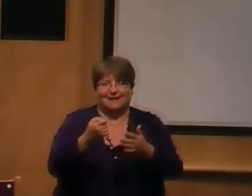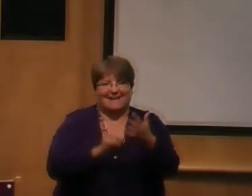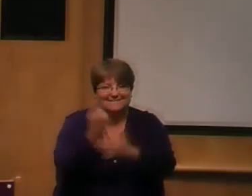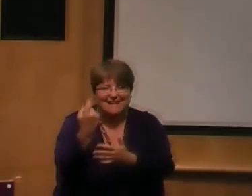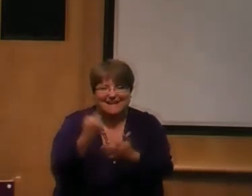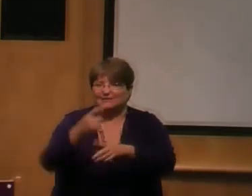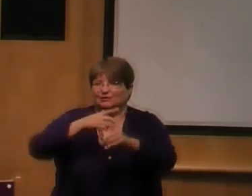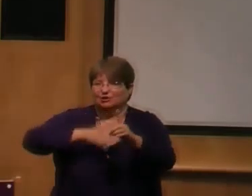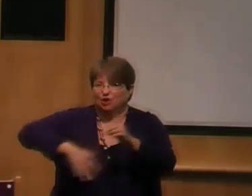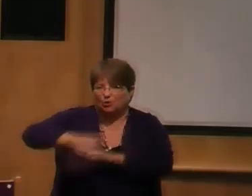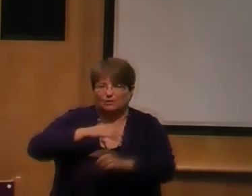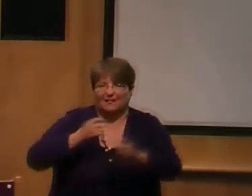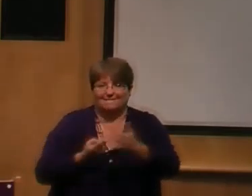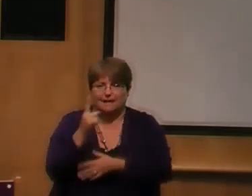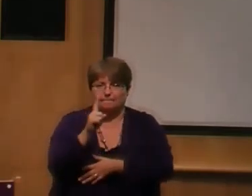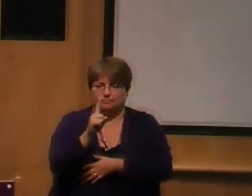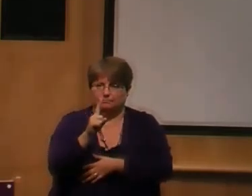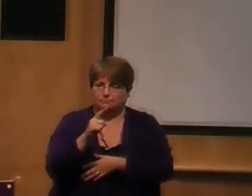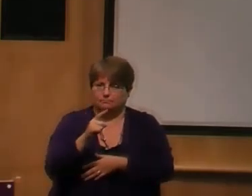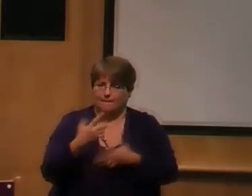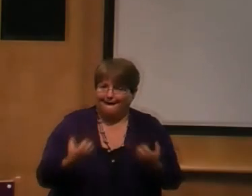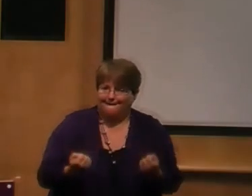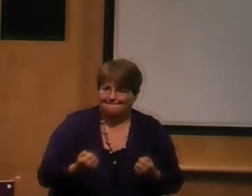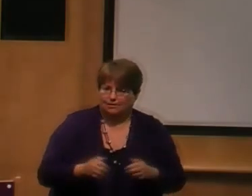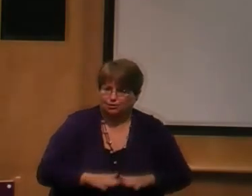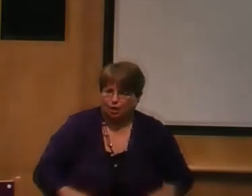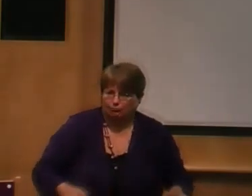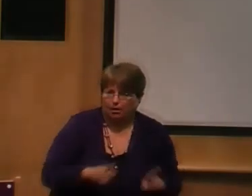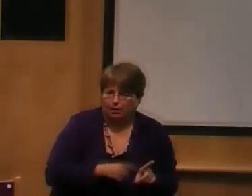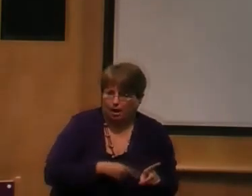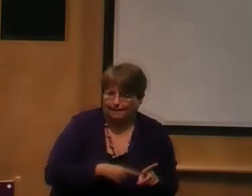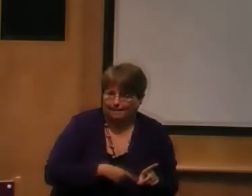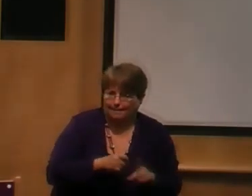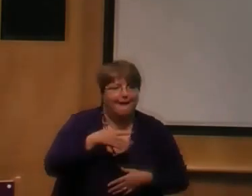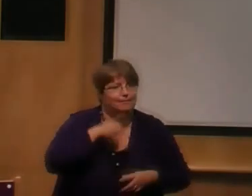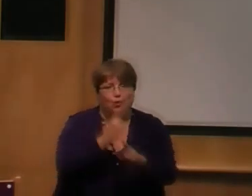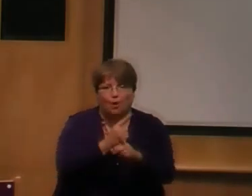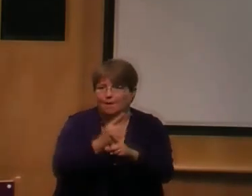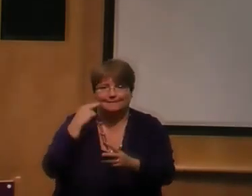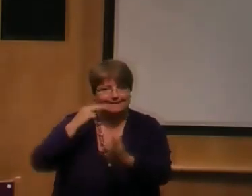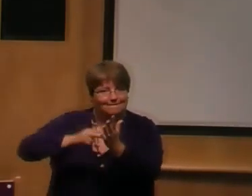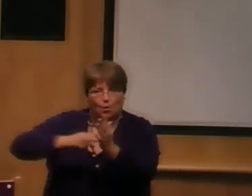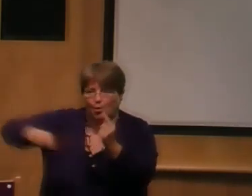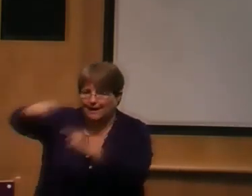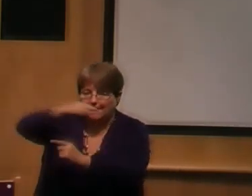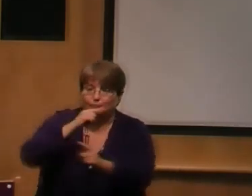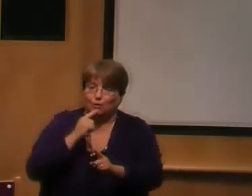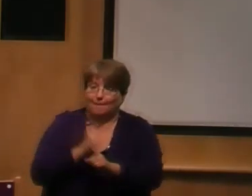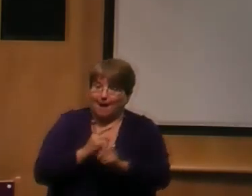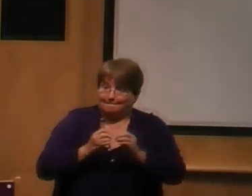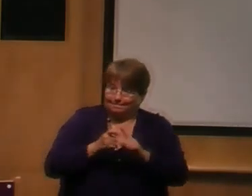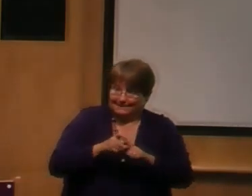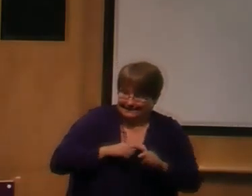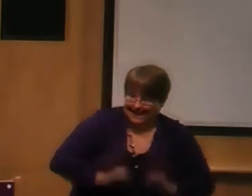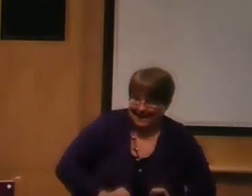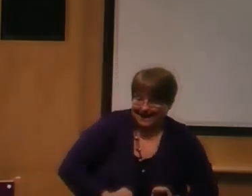You know, there's a lot of cultural events, social events, which are all focused around the adult community. Now, I want to remind other organisations, deaf